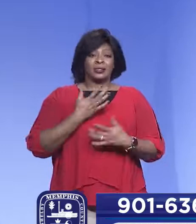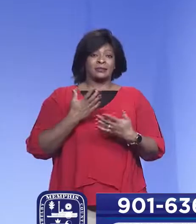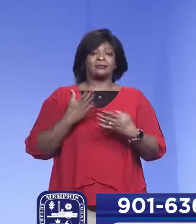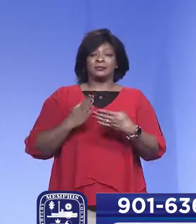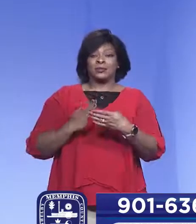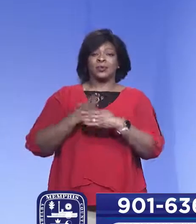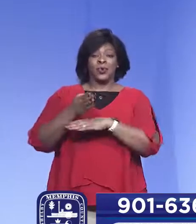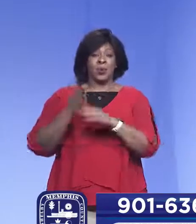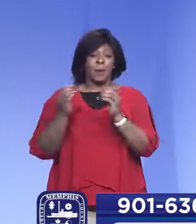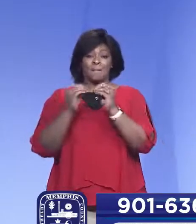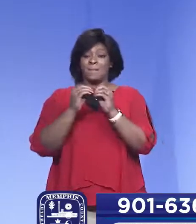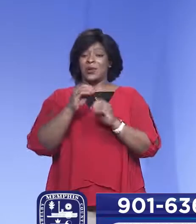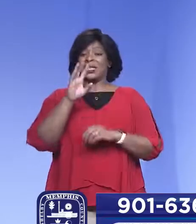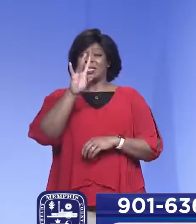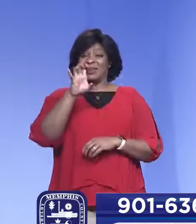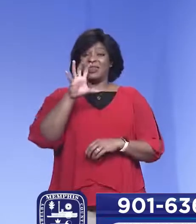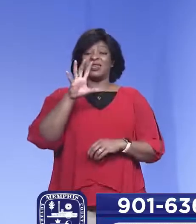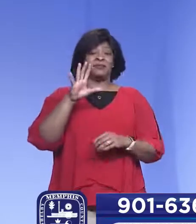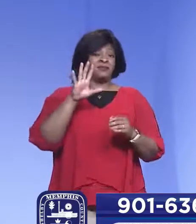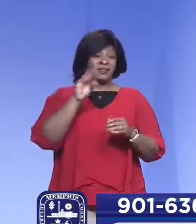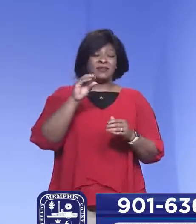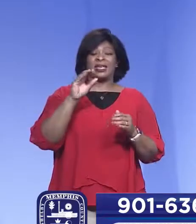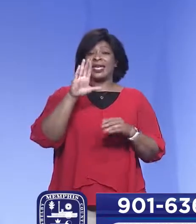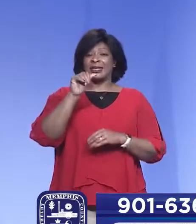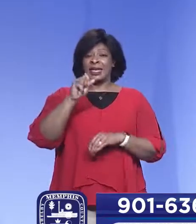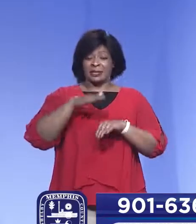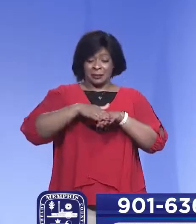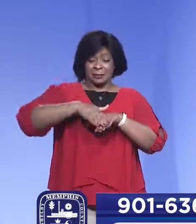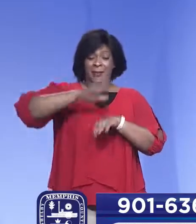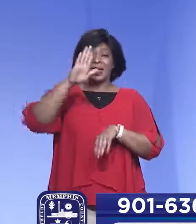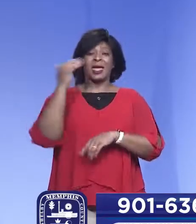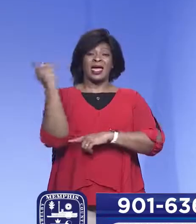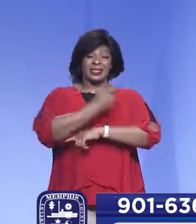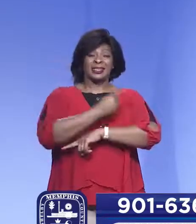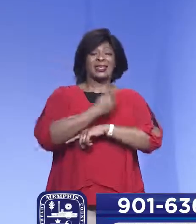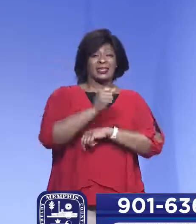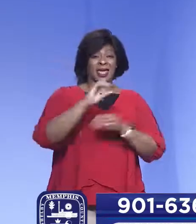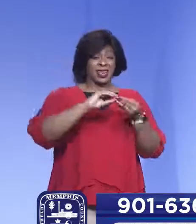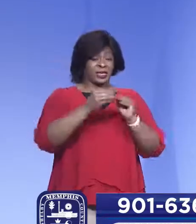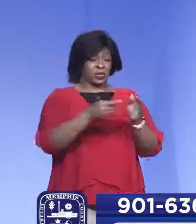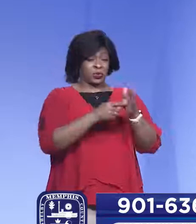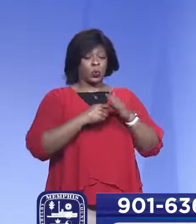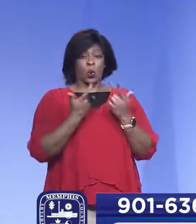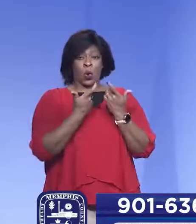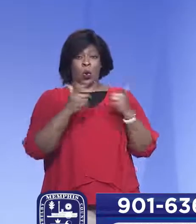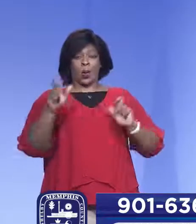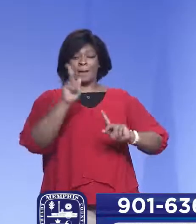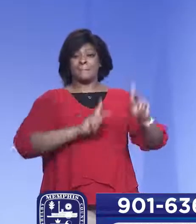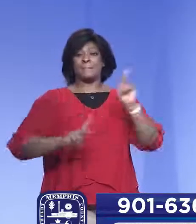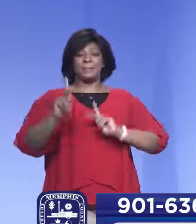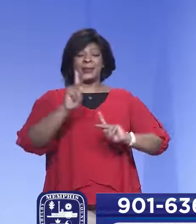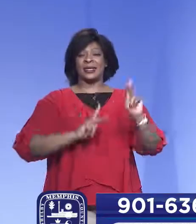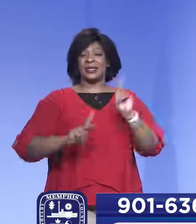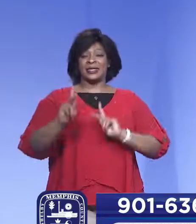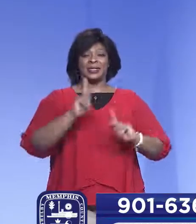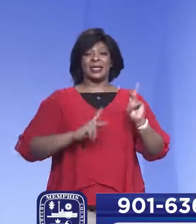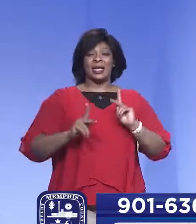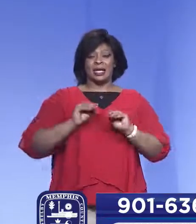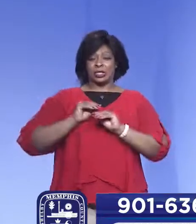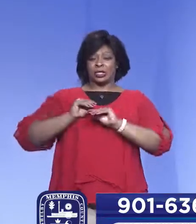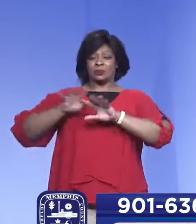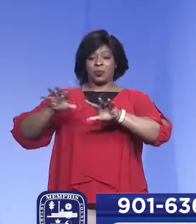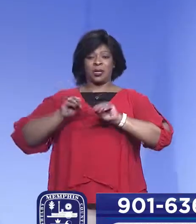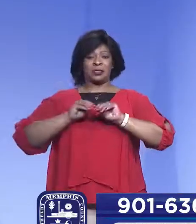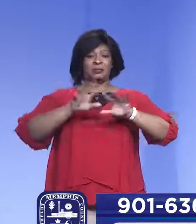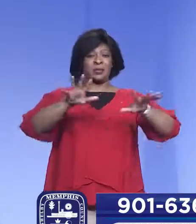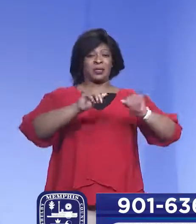of more than 750 cases a day. The data shows that largely people are giving this to one another,